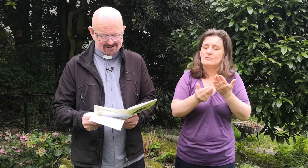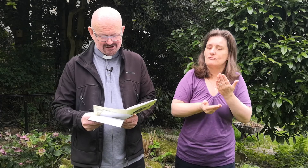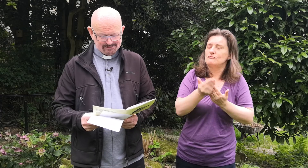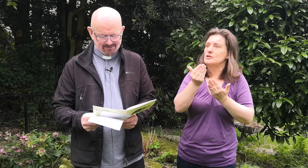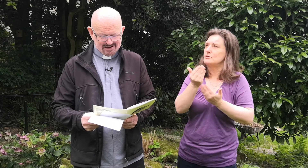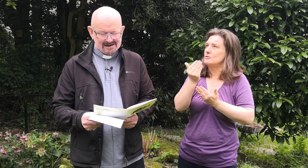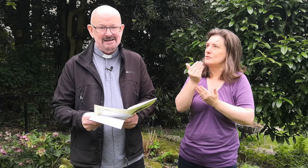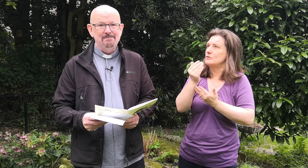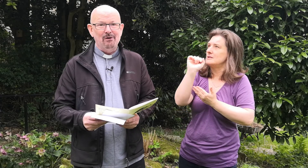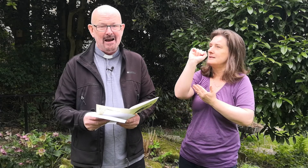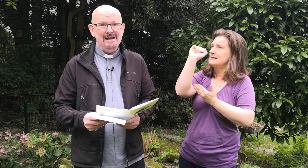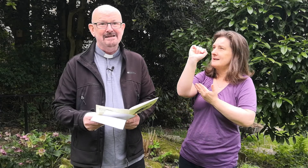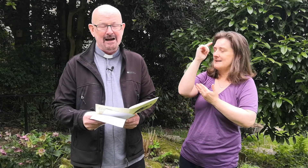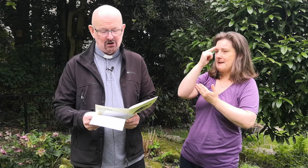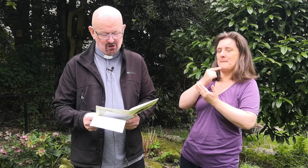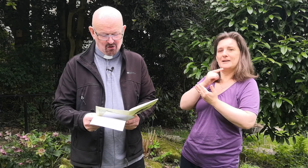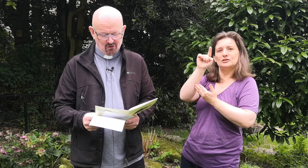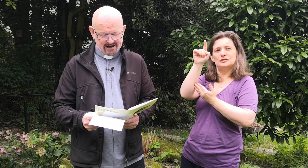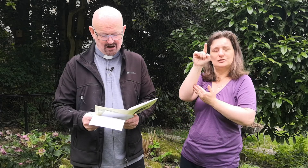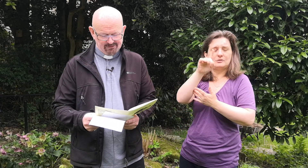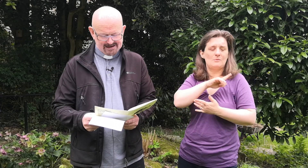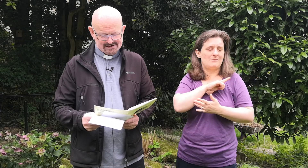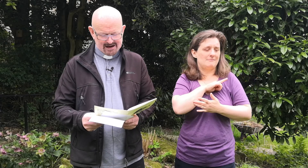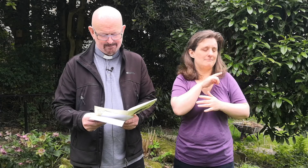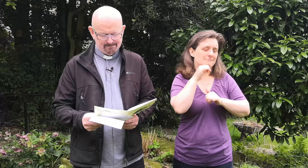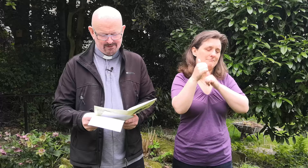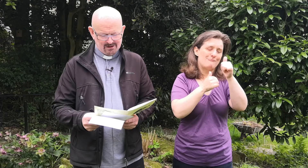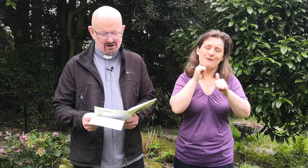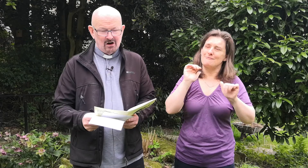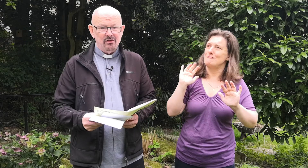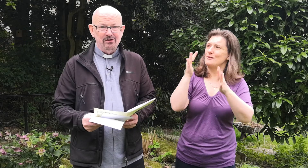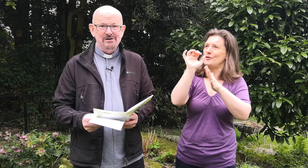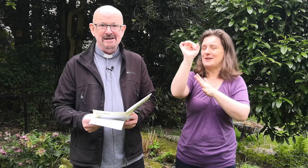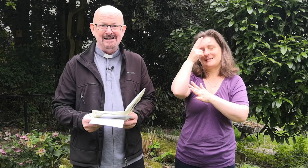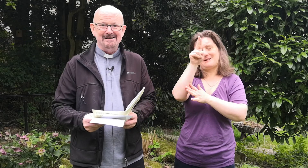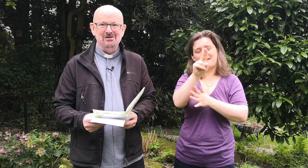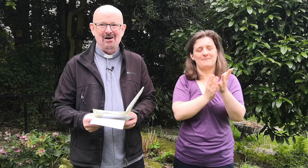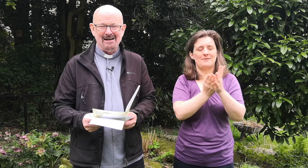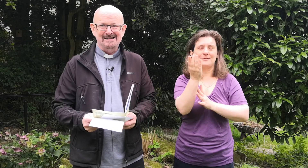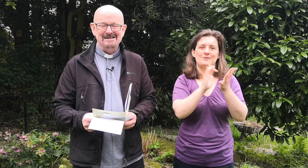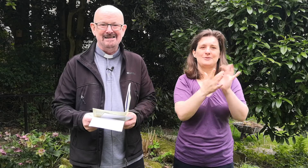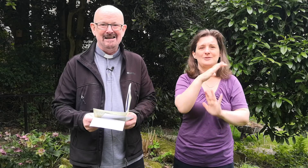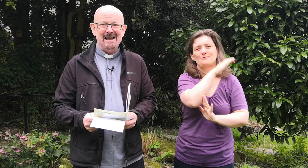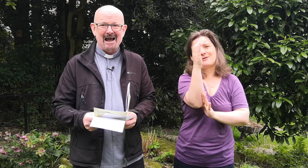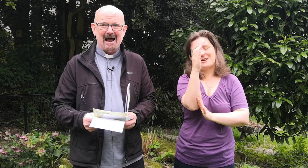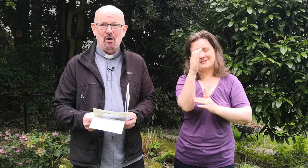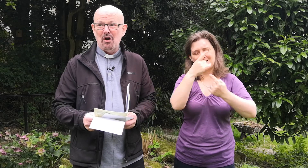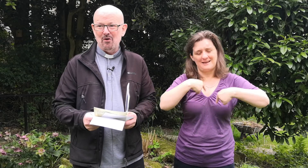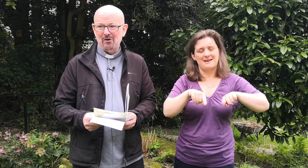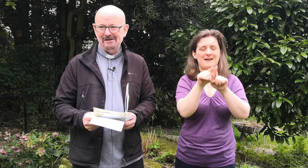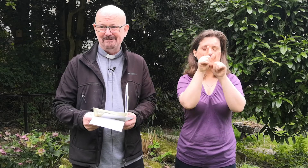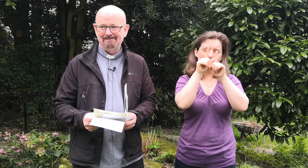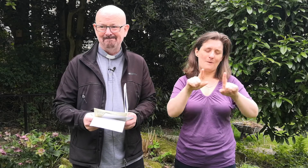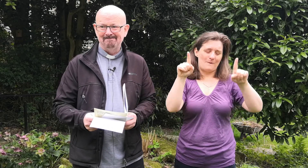his image, to the praise and glory of his name, through Jesus Christ,